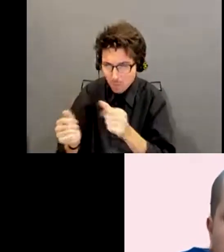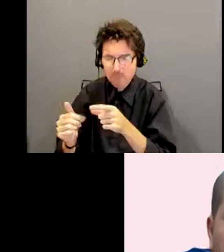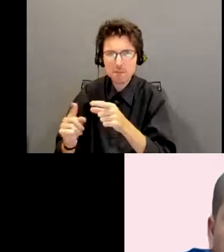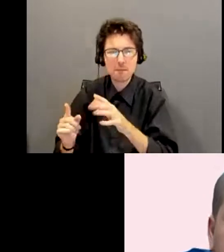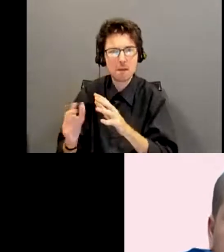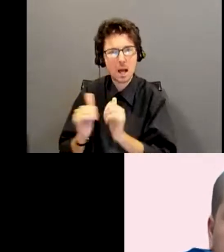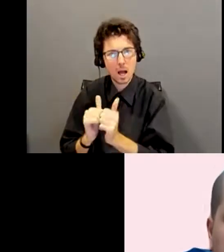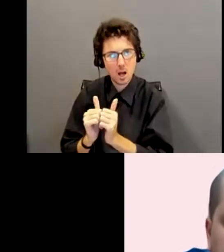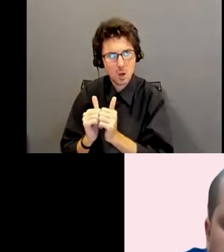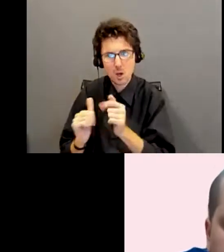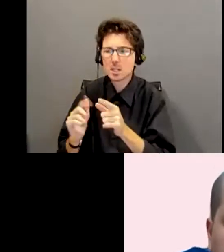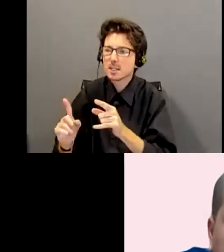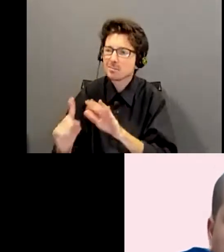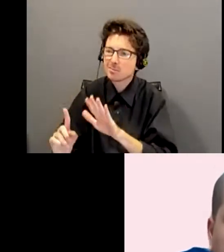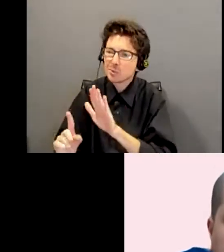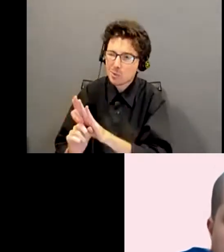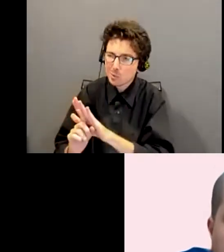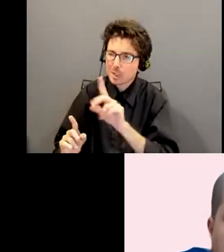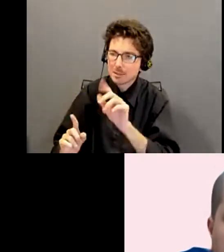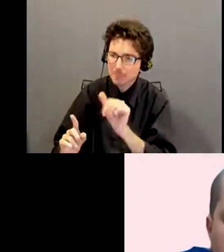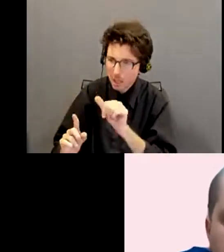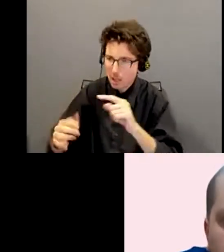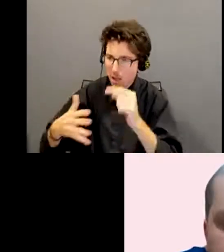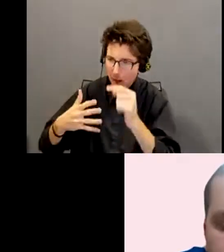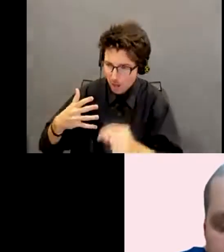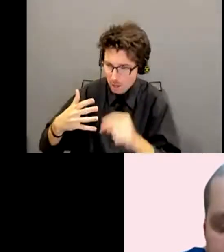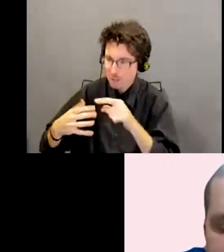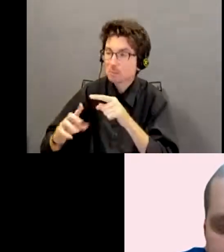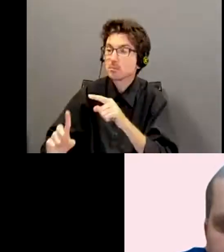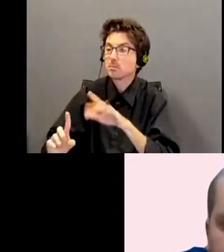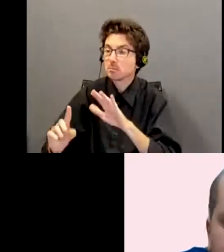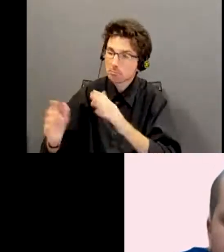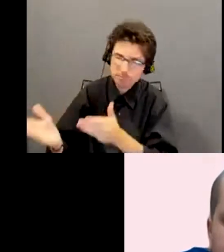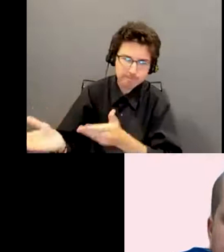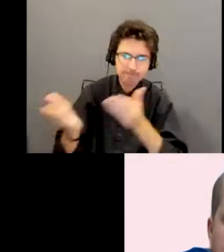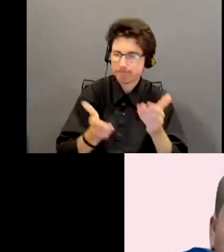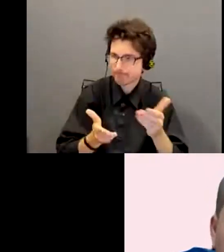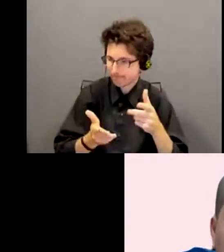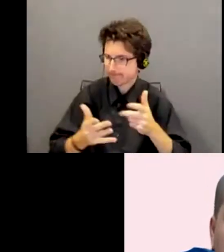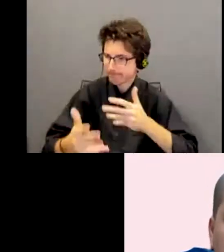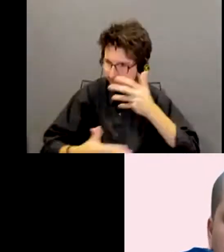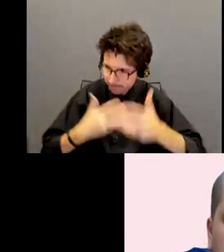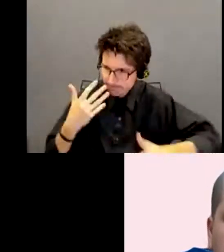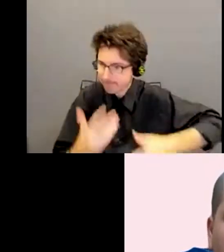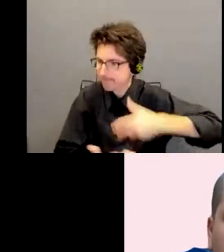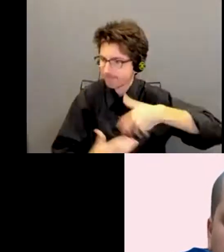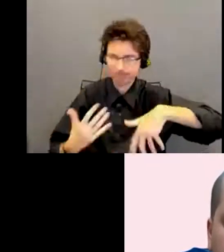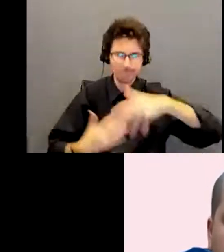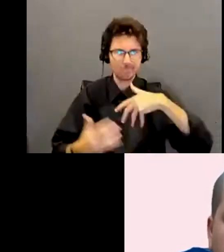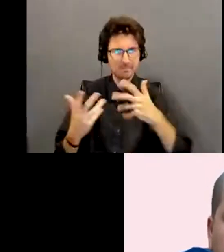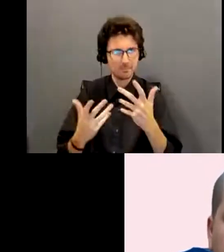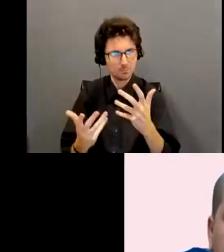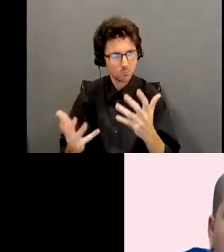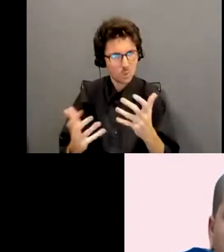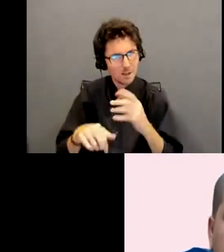how to deal with this disability. We want to give them advices, and we want to teach them the way to